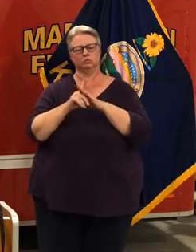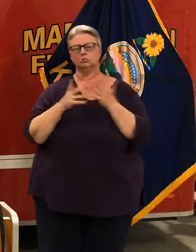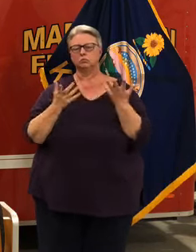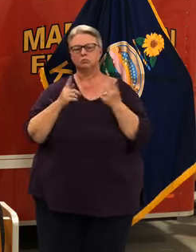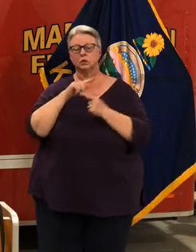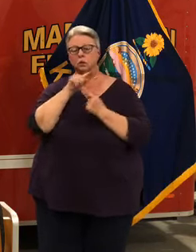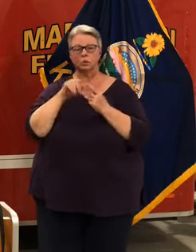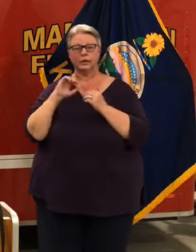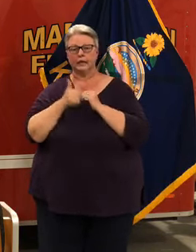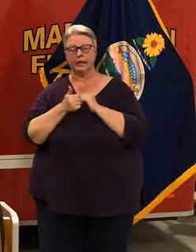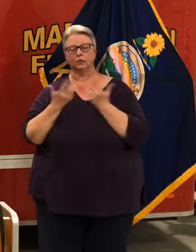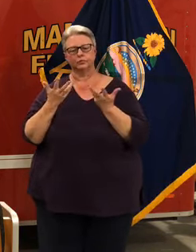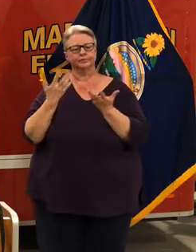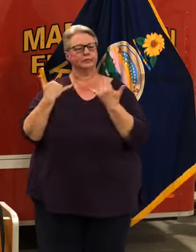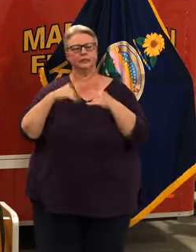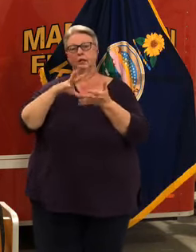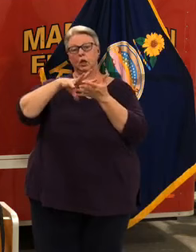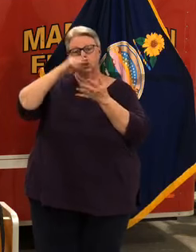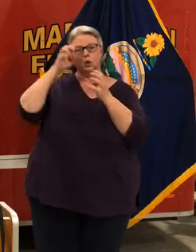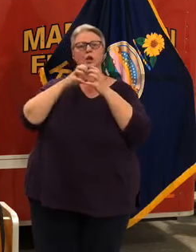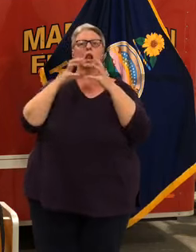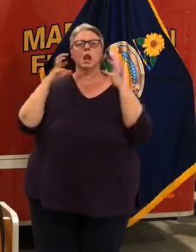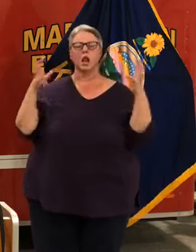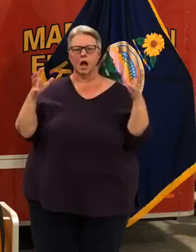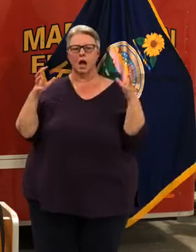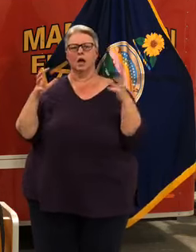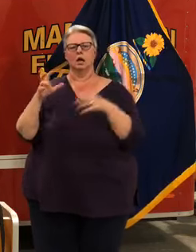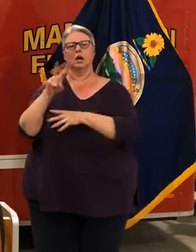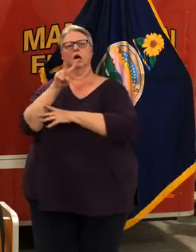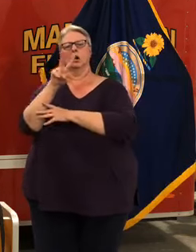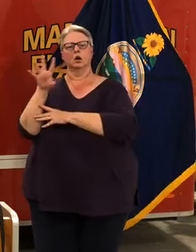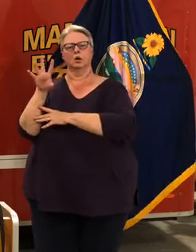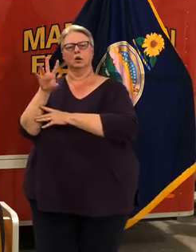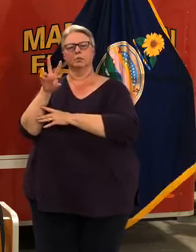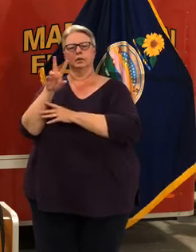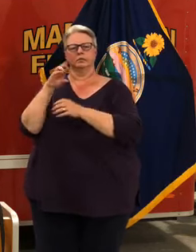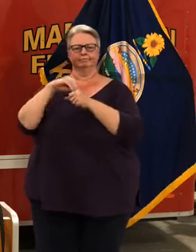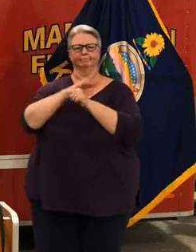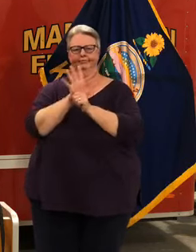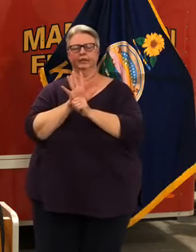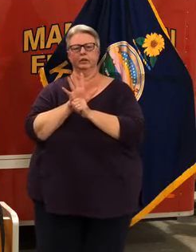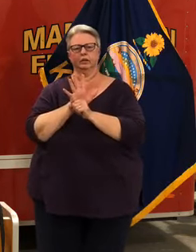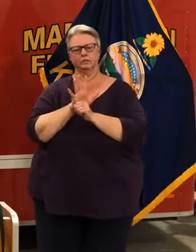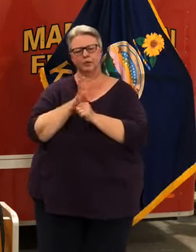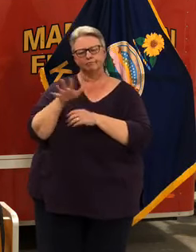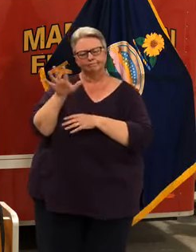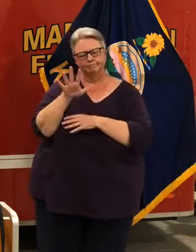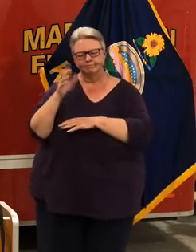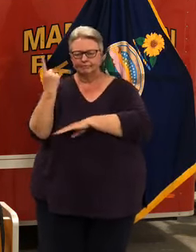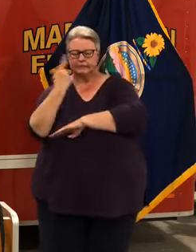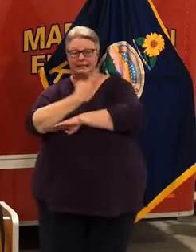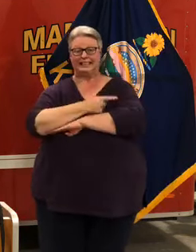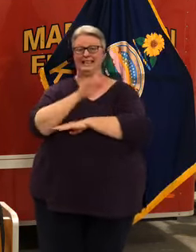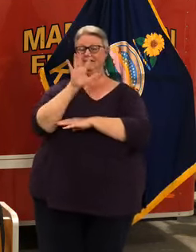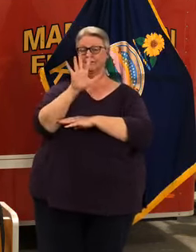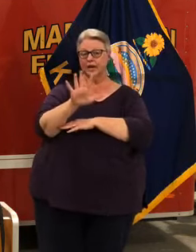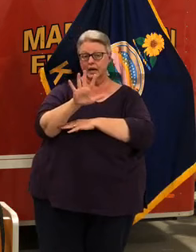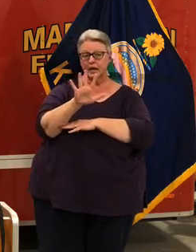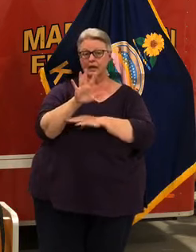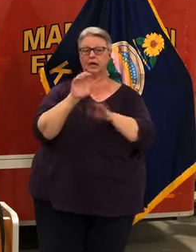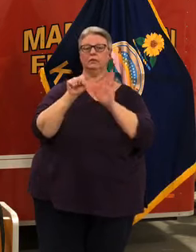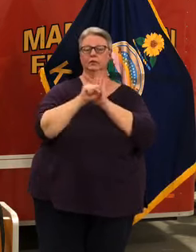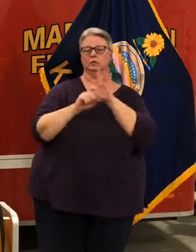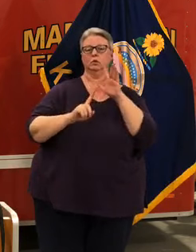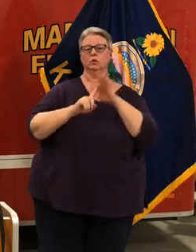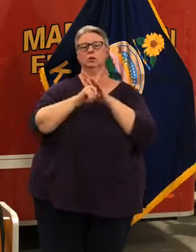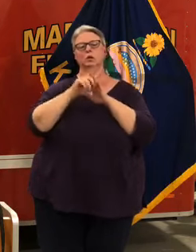still learning a lot about the virus. One of the things we do know, typically people start to show symptoms around day 5. That would be fever, cough,